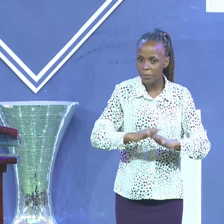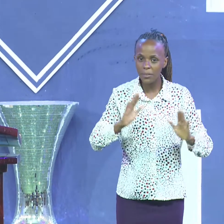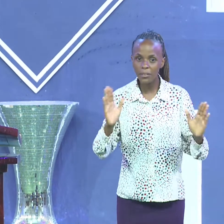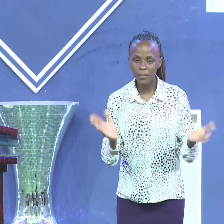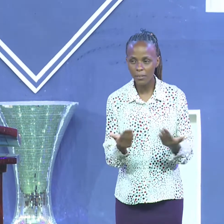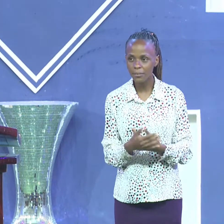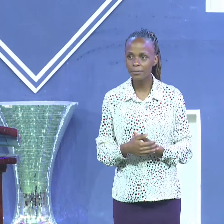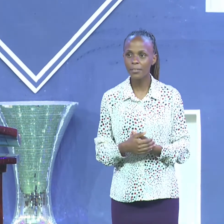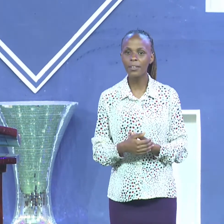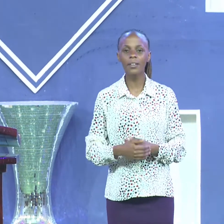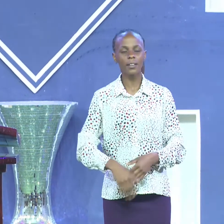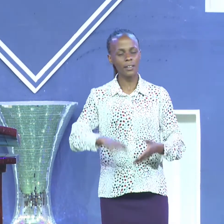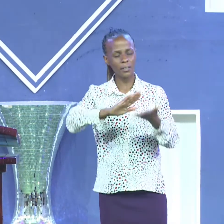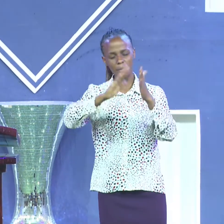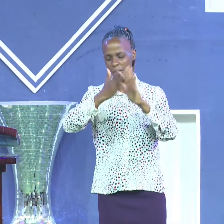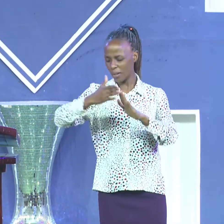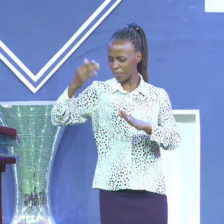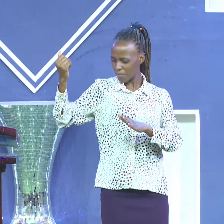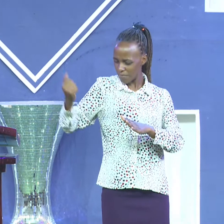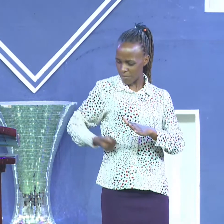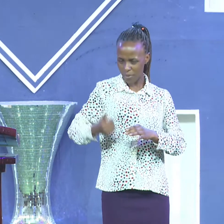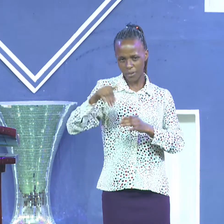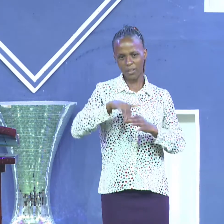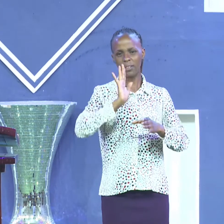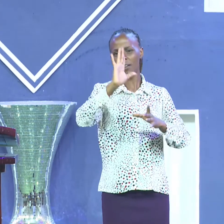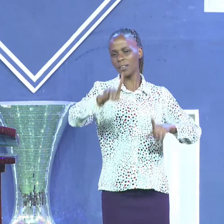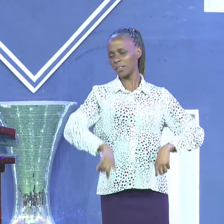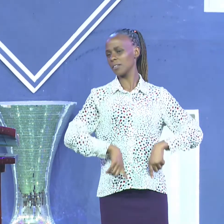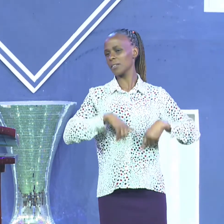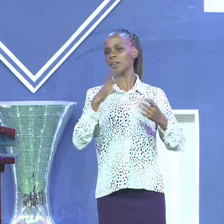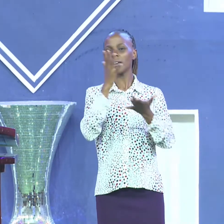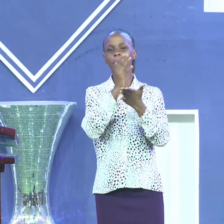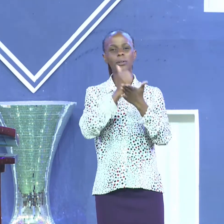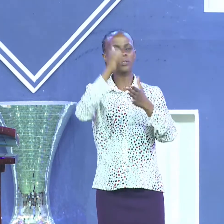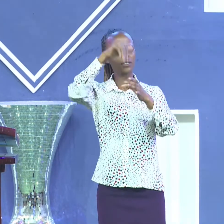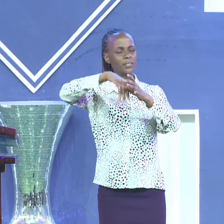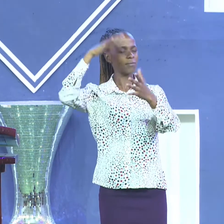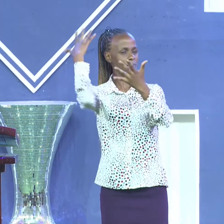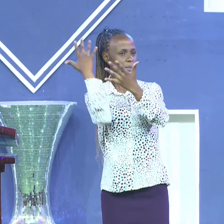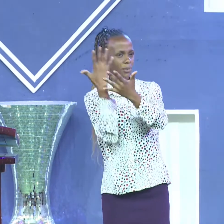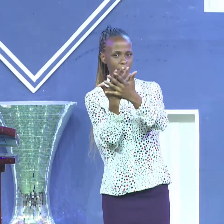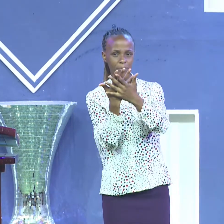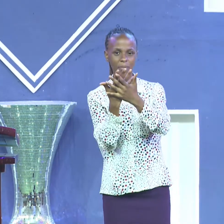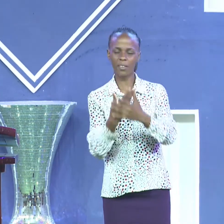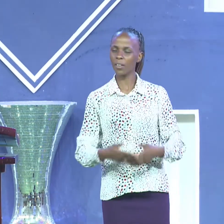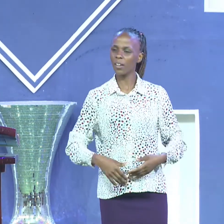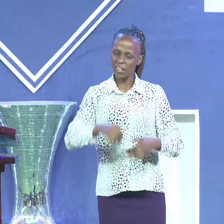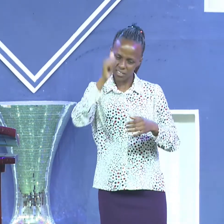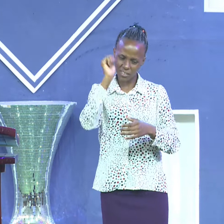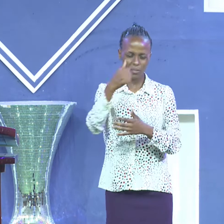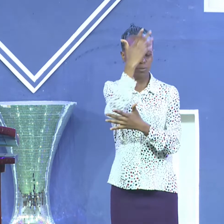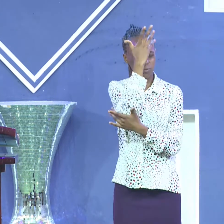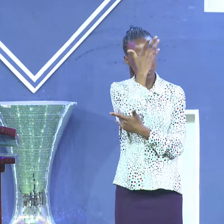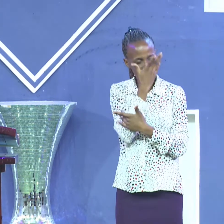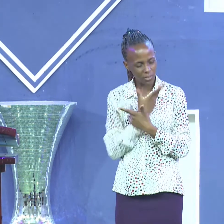are the children? It became a thorn in her life. Because she's in a prison,